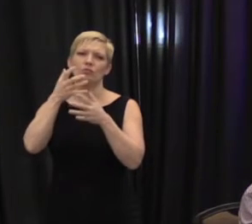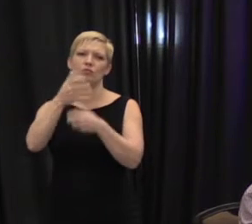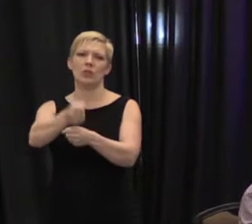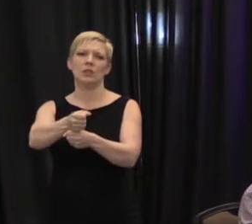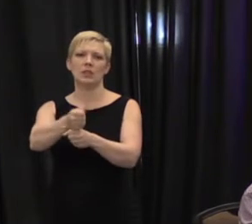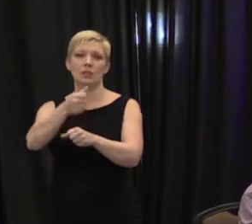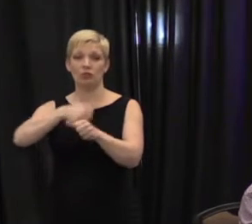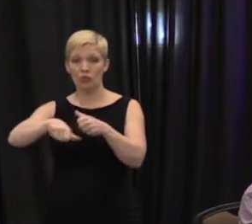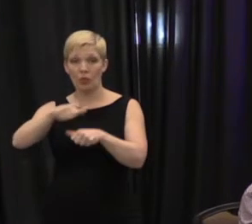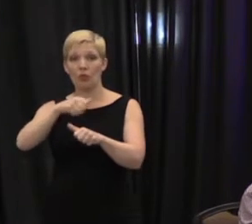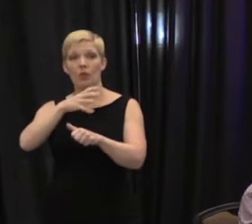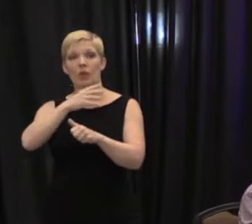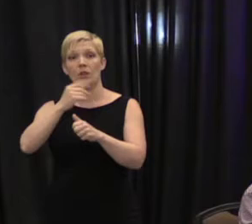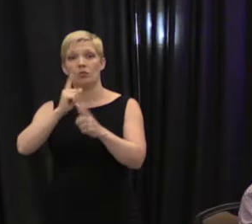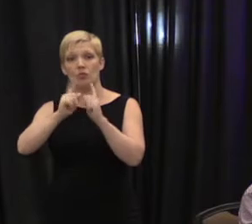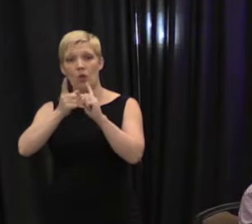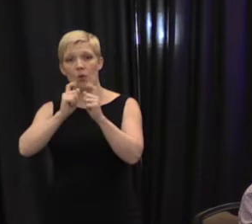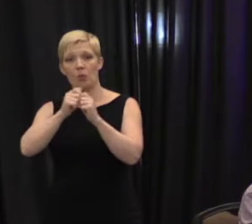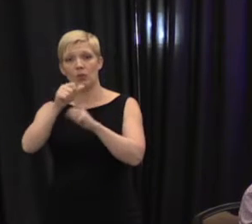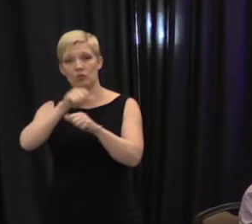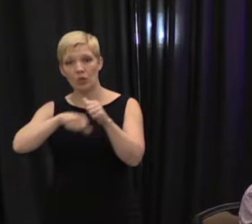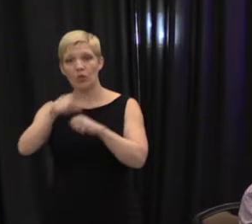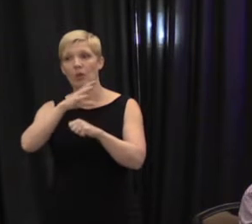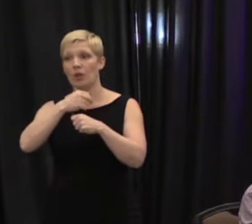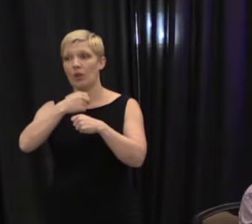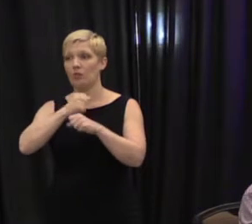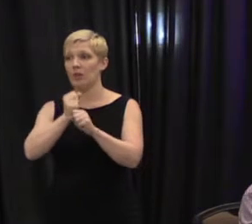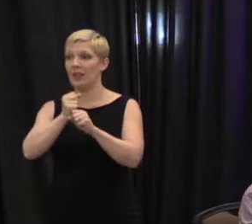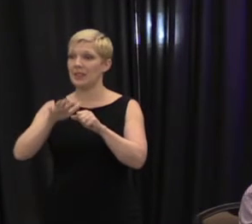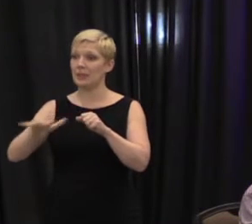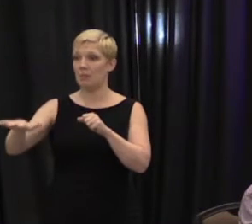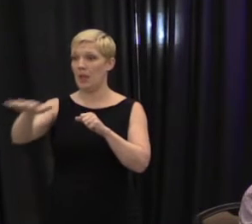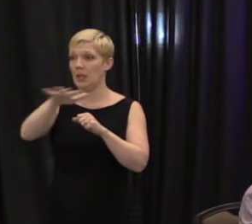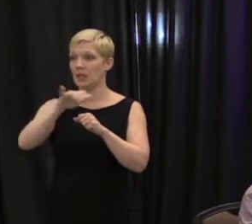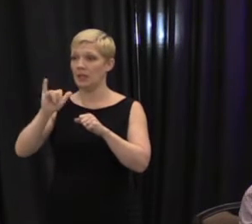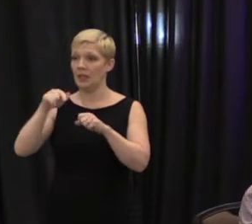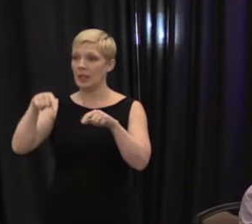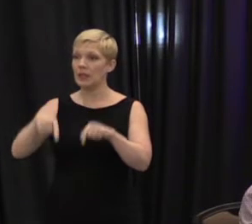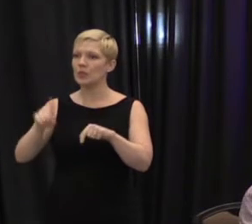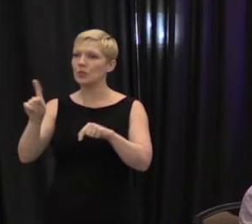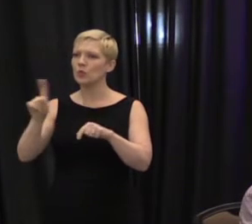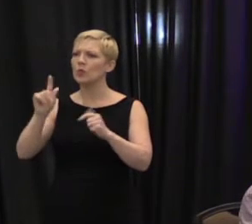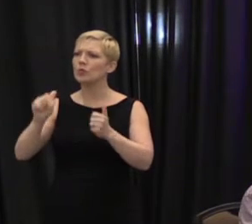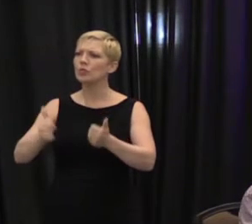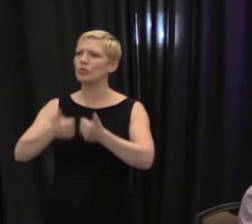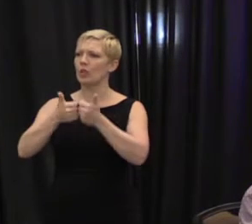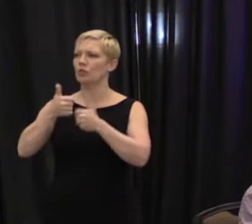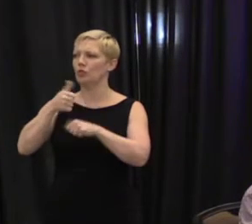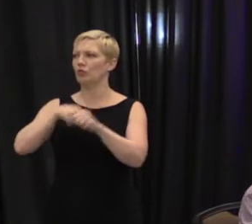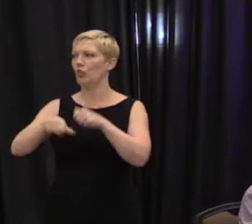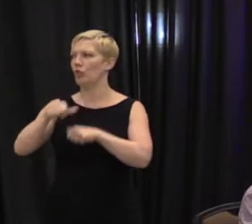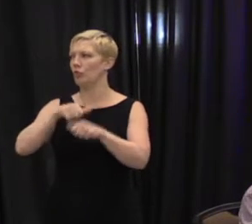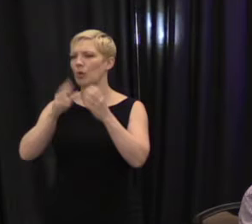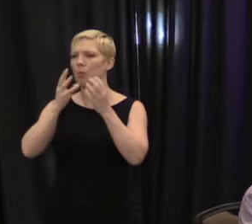talking to each other and creating spaces like this to really challenge each other in really beautiful